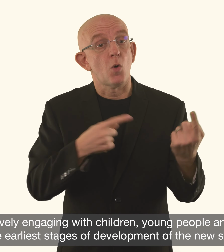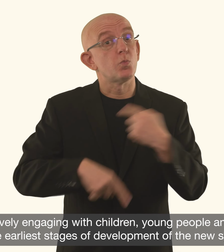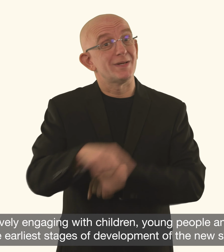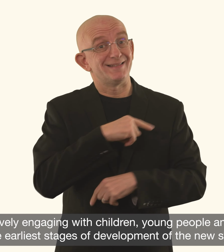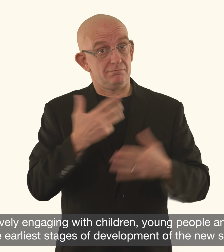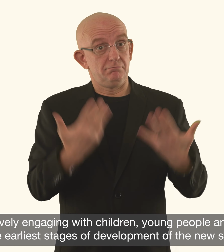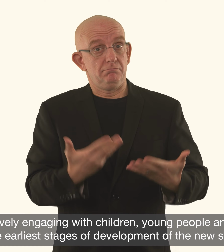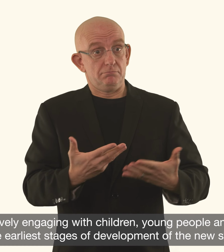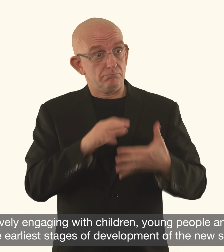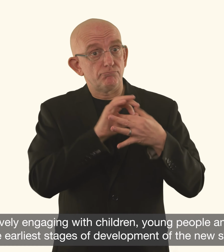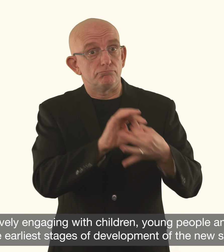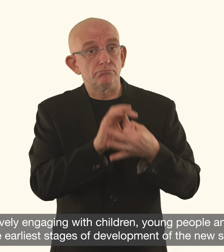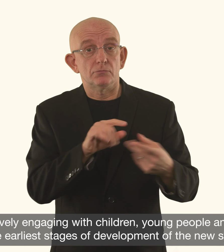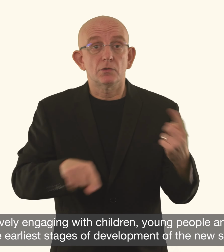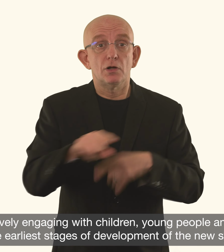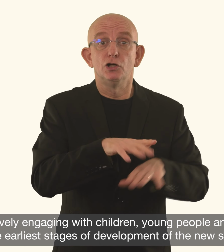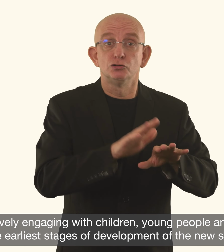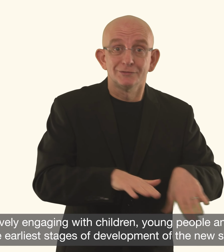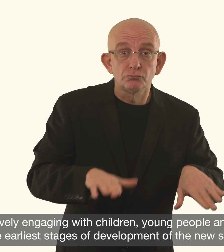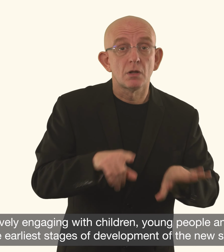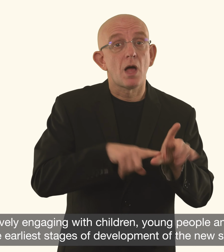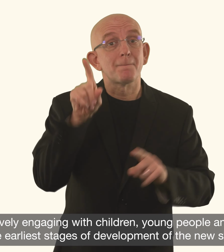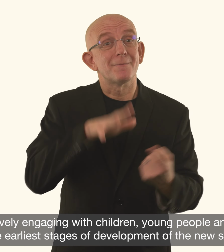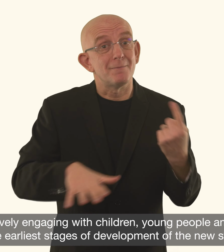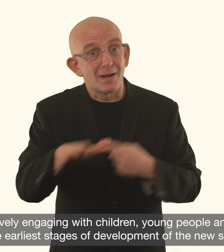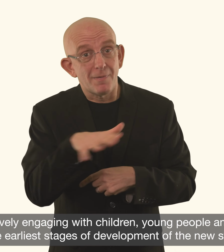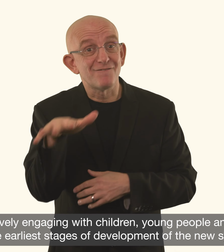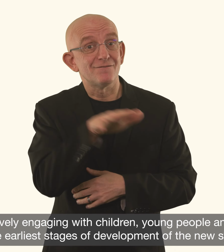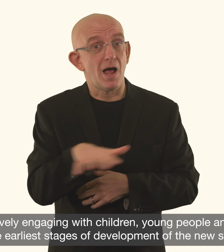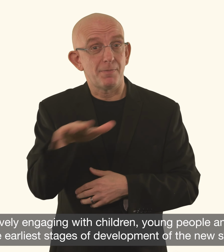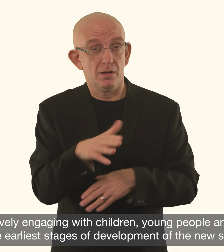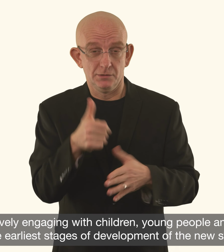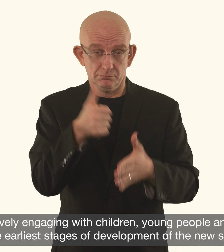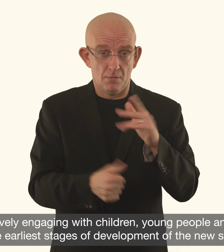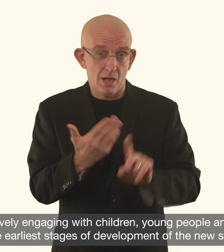We are actively engaging with children, young people and families from the earliest stages of development of the new system.